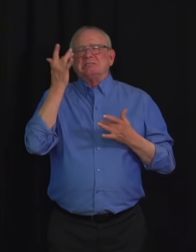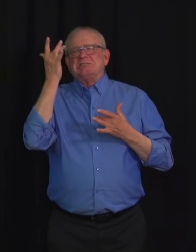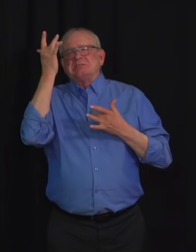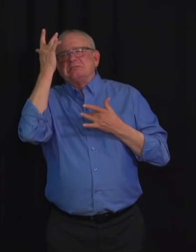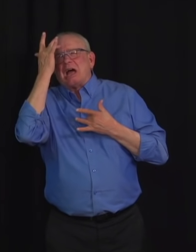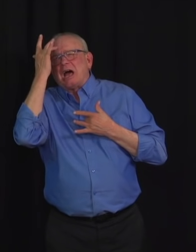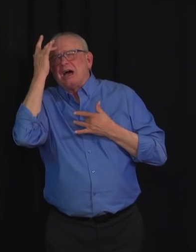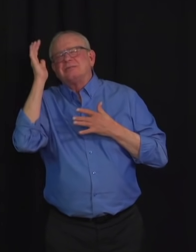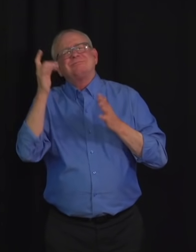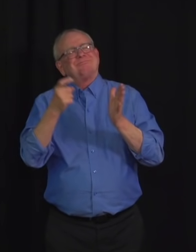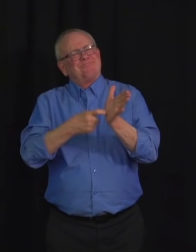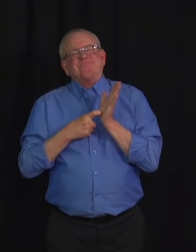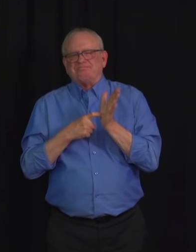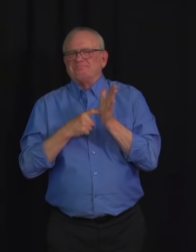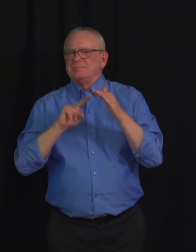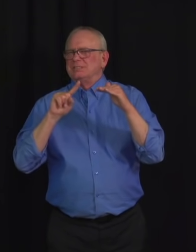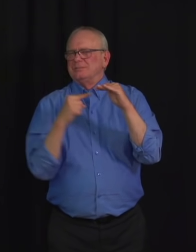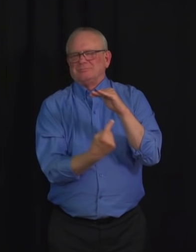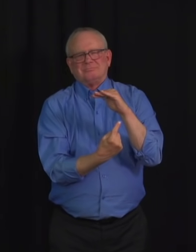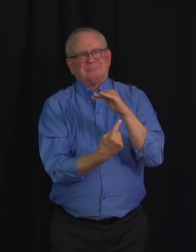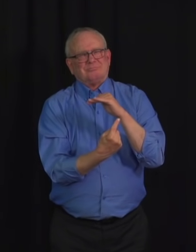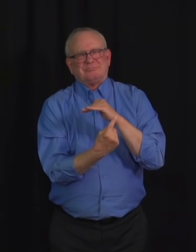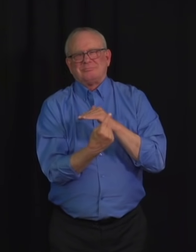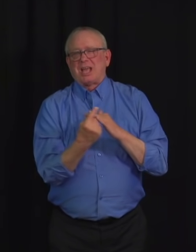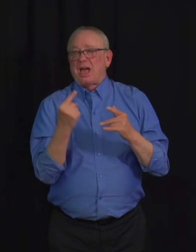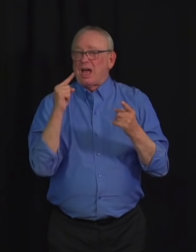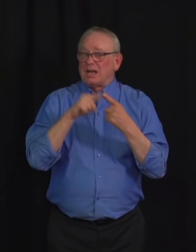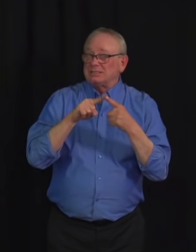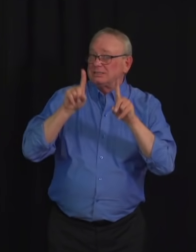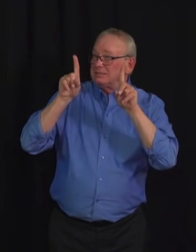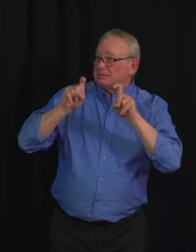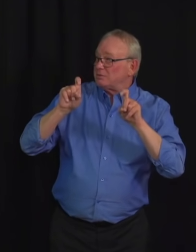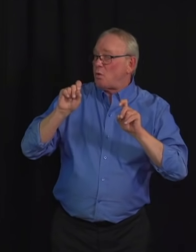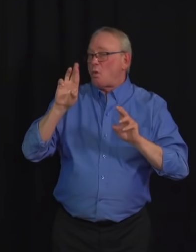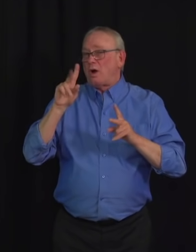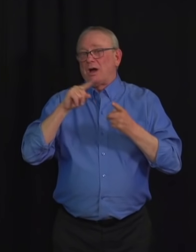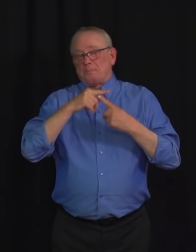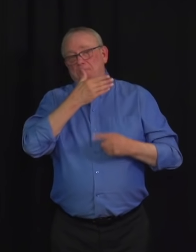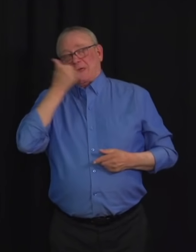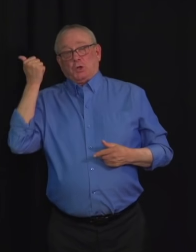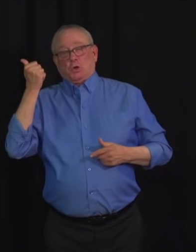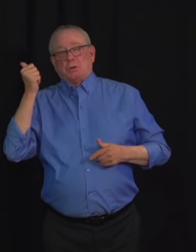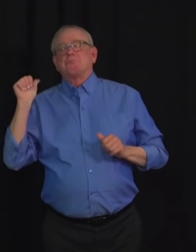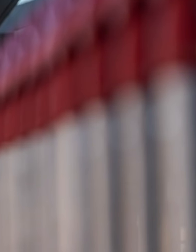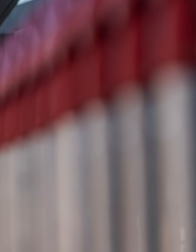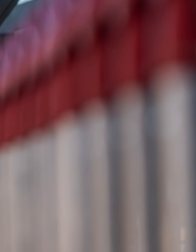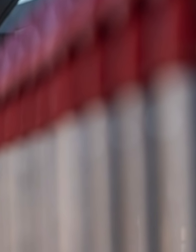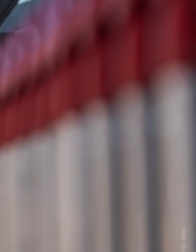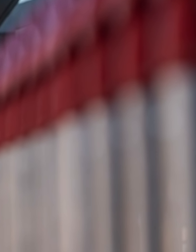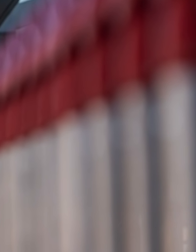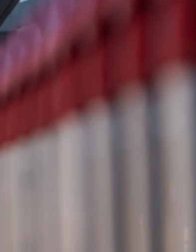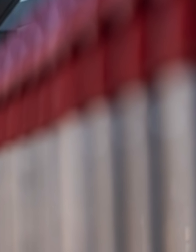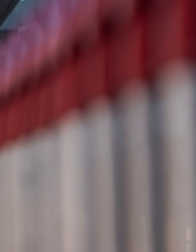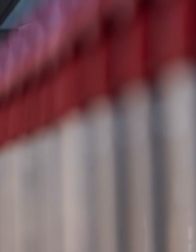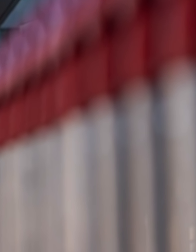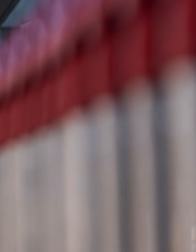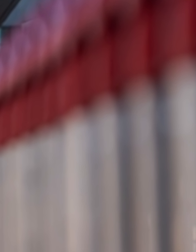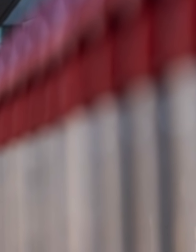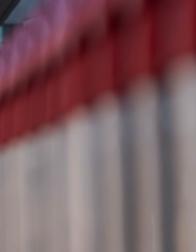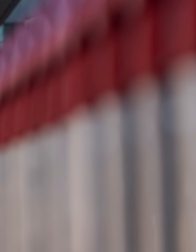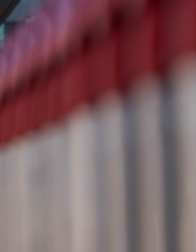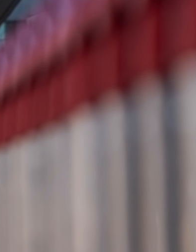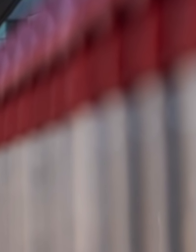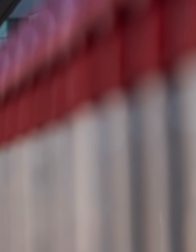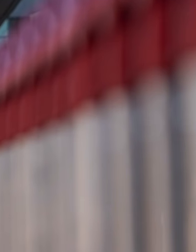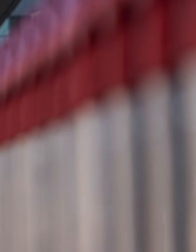usual. More details are posted online to clarify these changes. I would like to note that this change